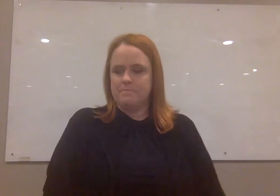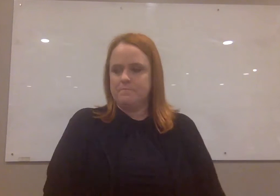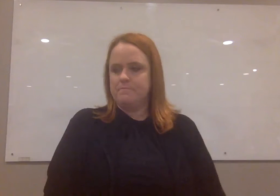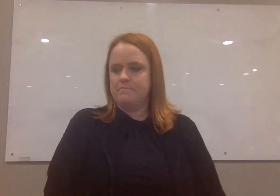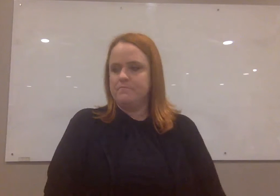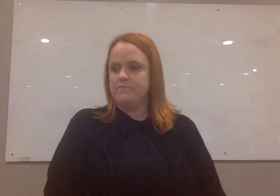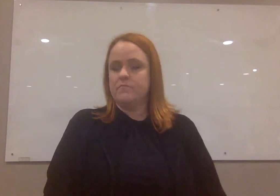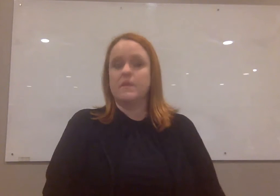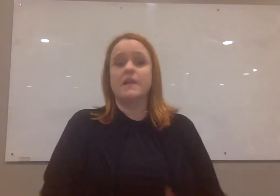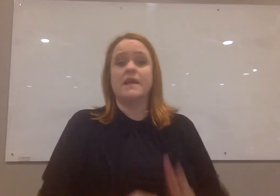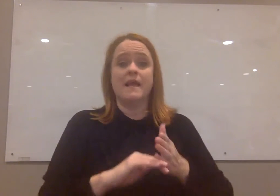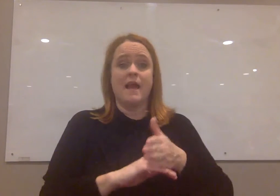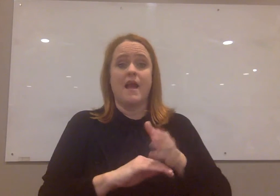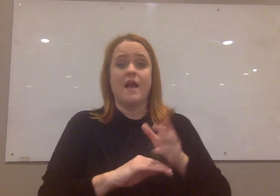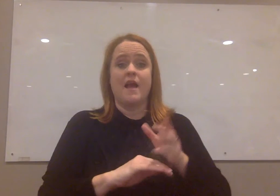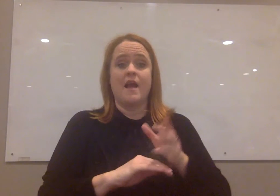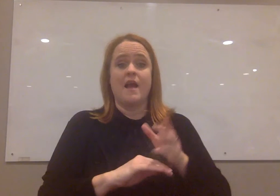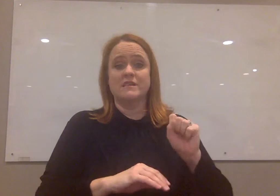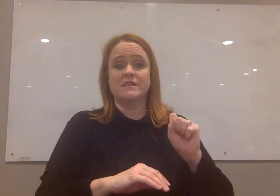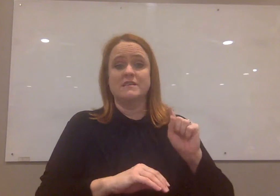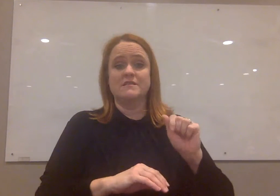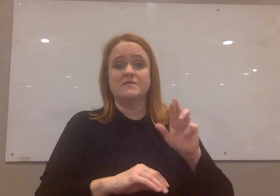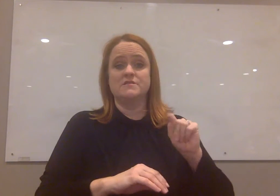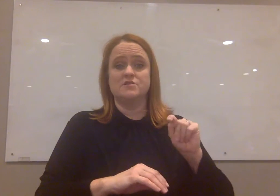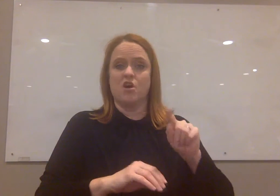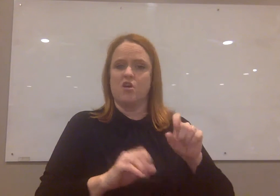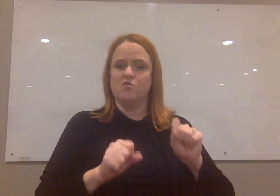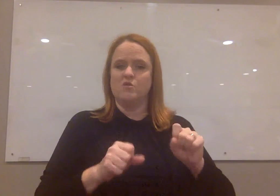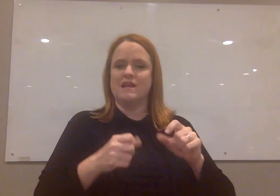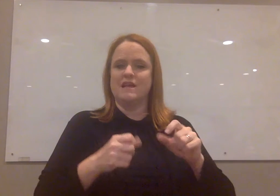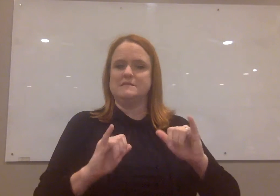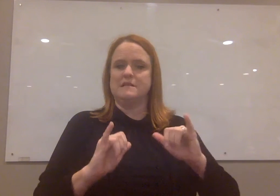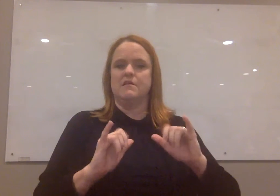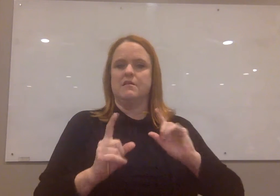So after restart, you can still talk to the same name, which is nice.